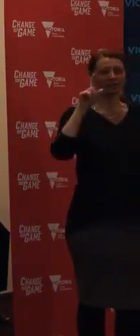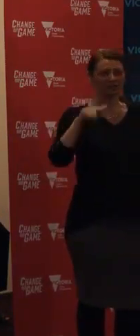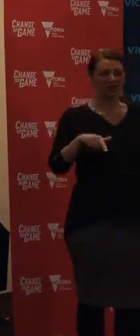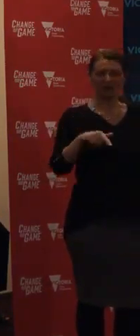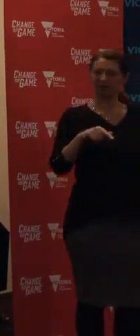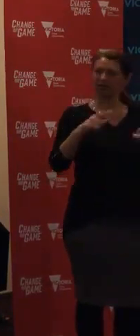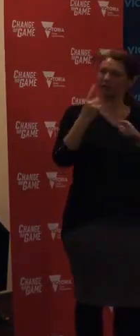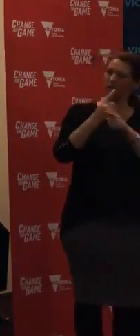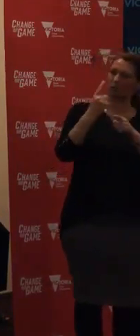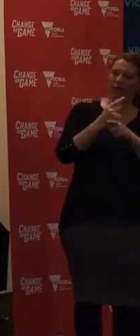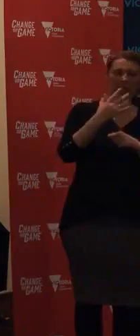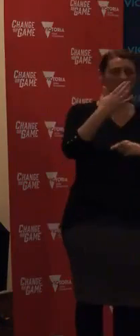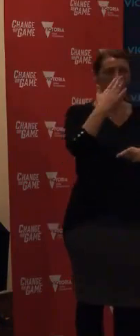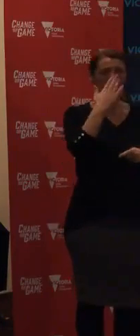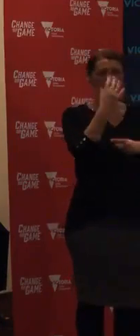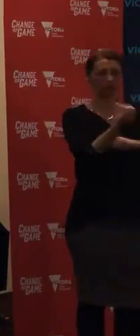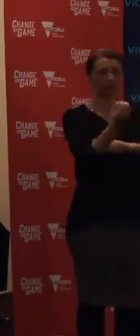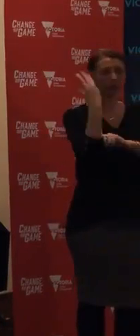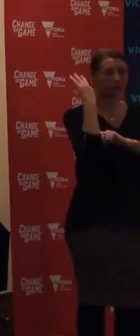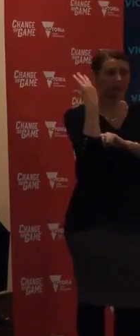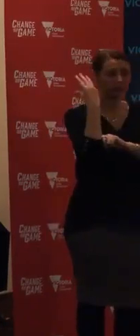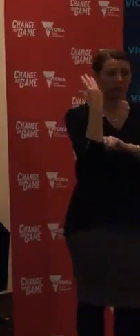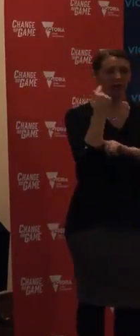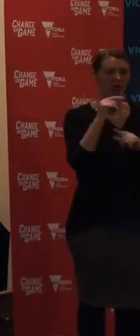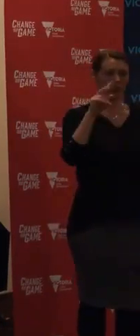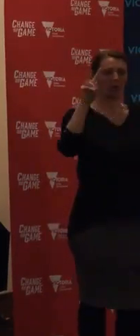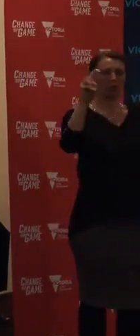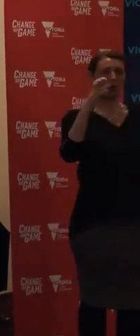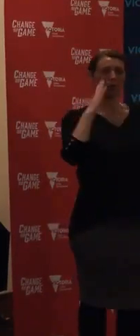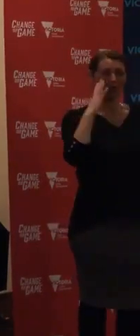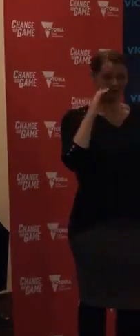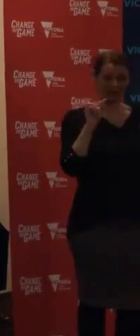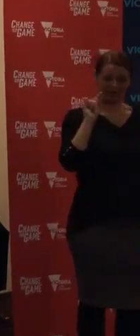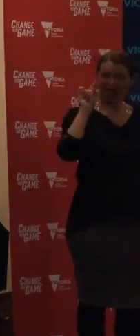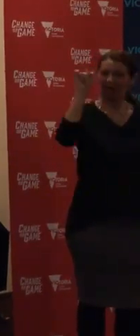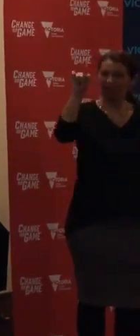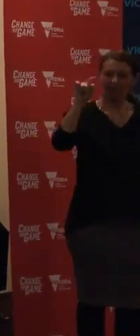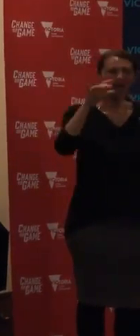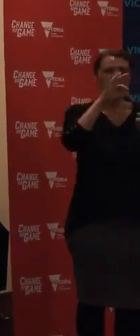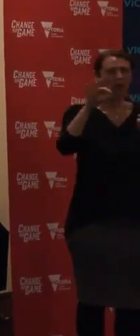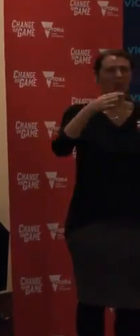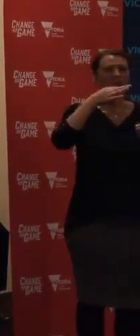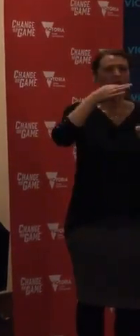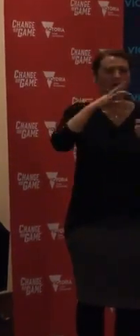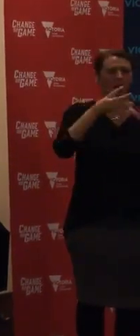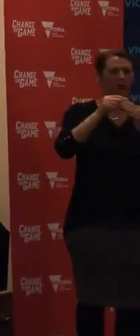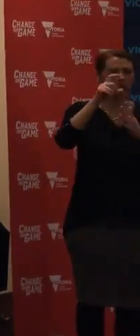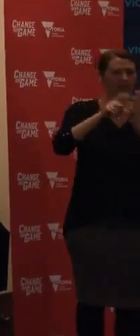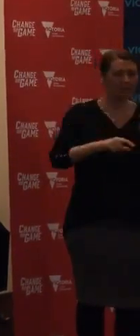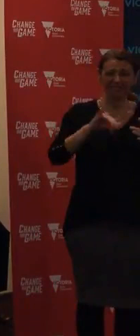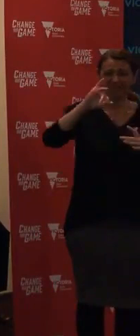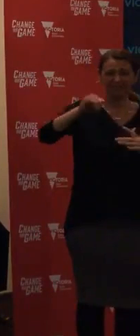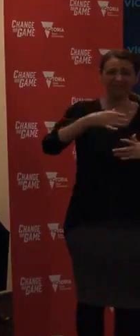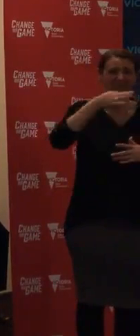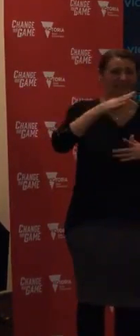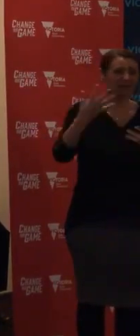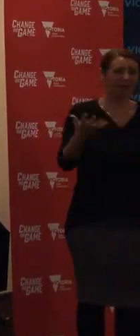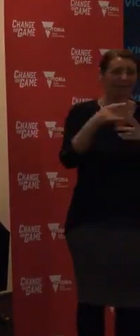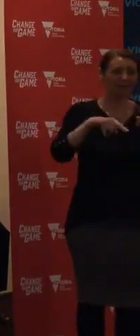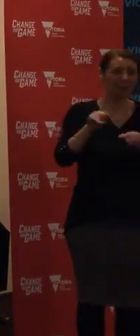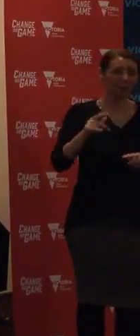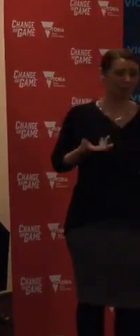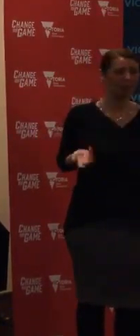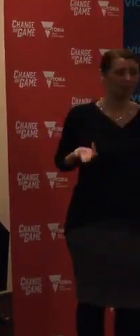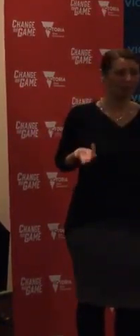with, you know, the front page of the presentation was a quote. When he's out there, he's not a child with disability, he's just a kid who plays footy. Now,